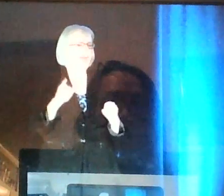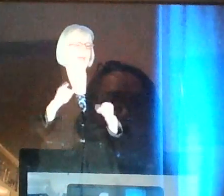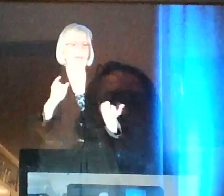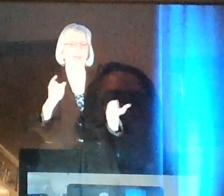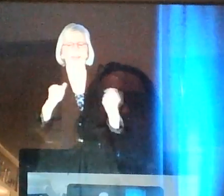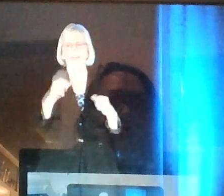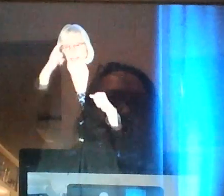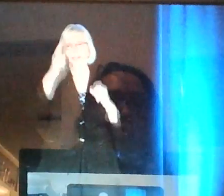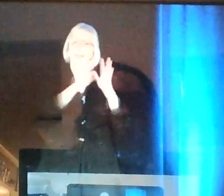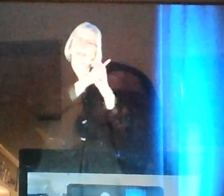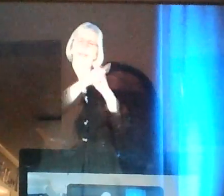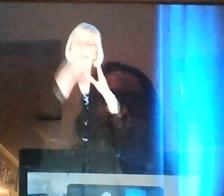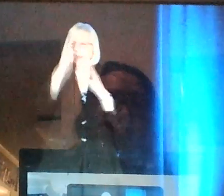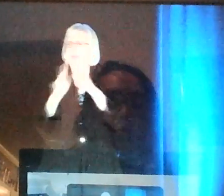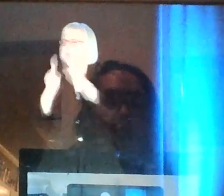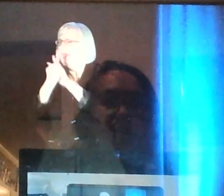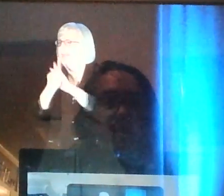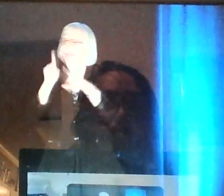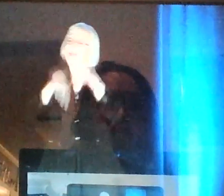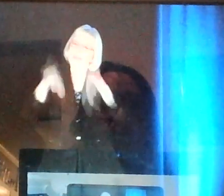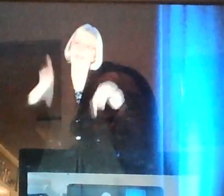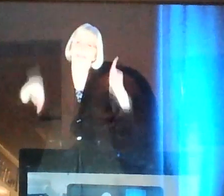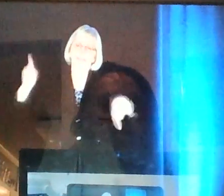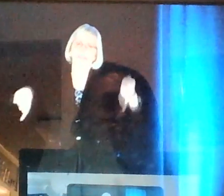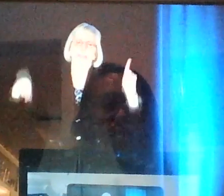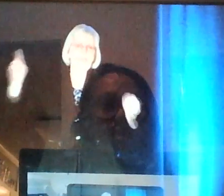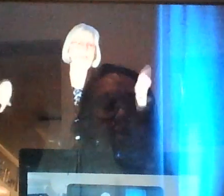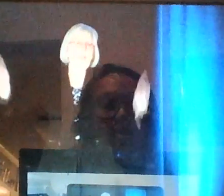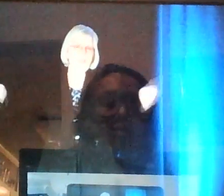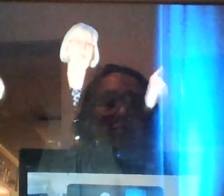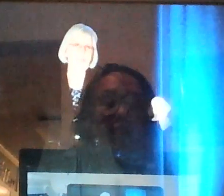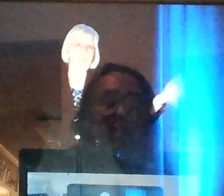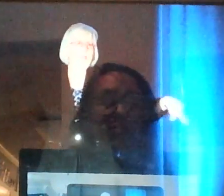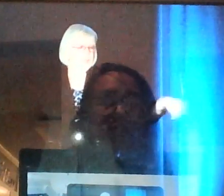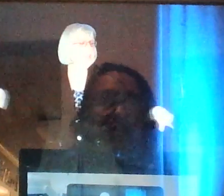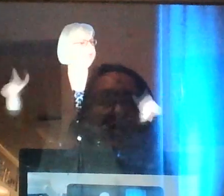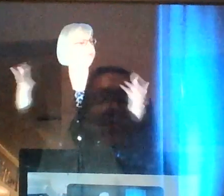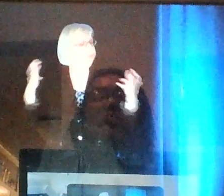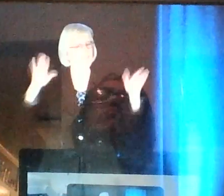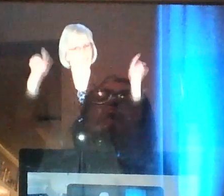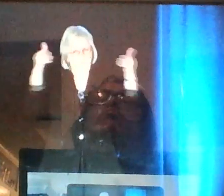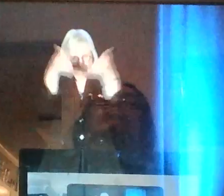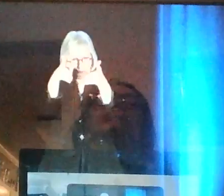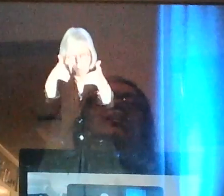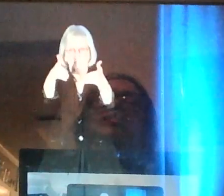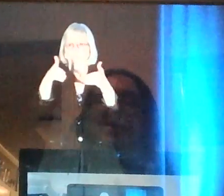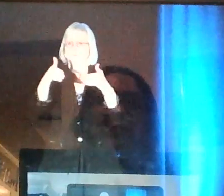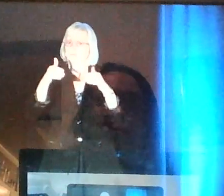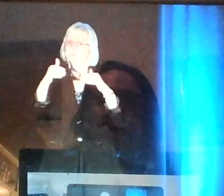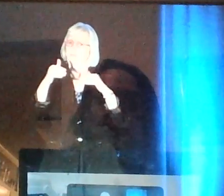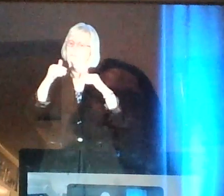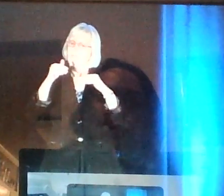Again, we want a system, not just random various ideas popping up. We want